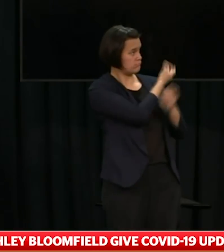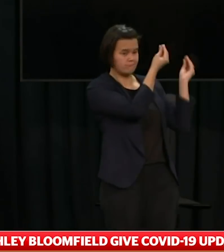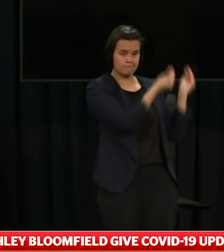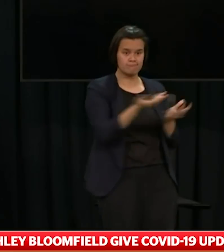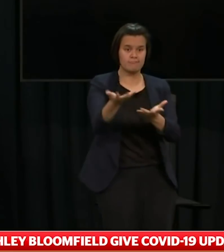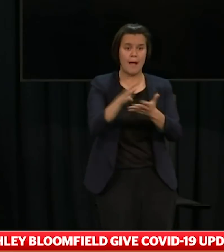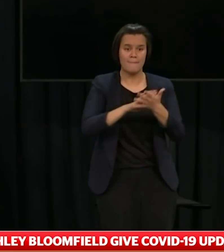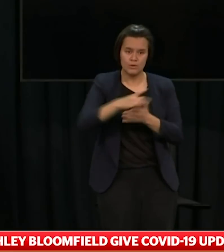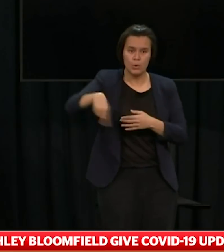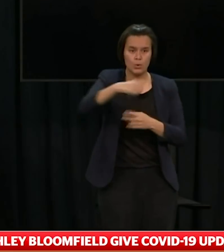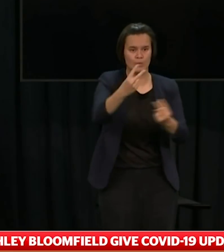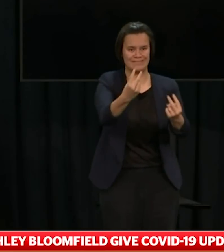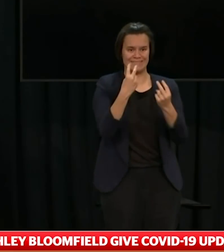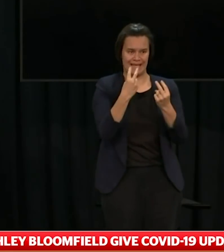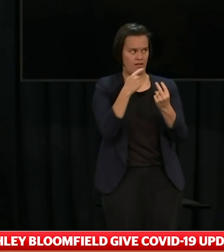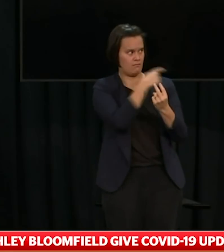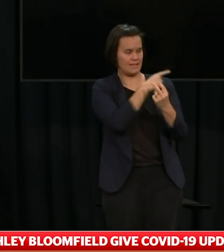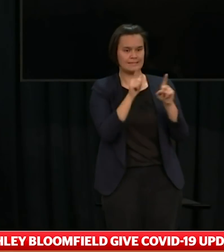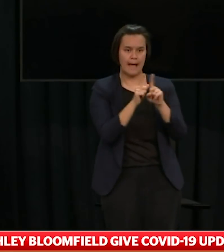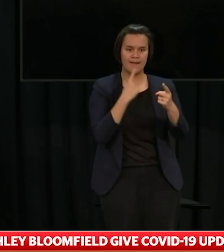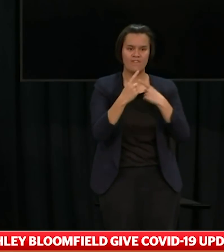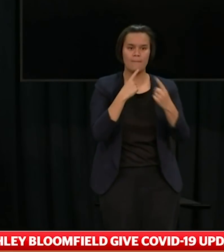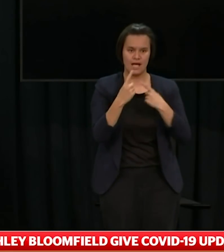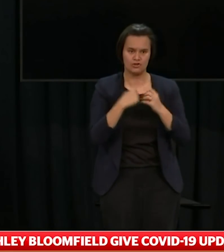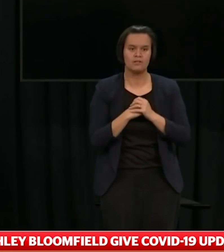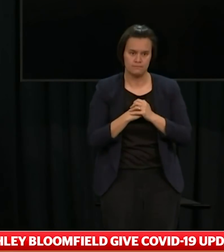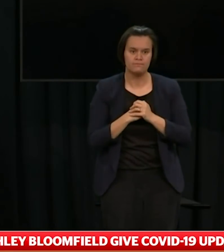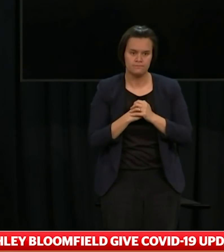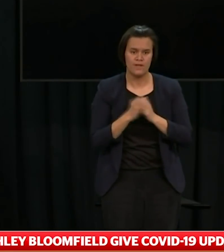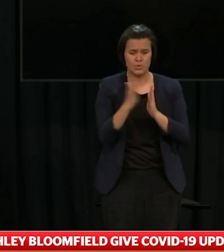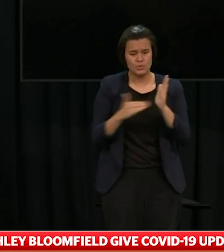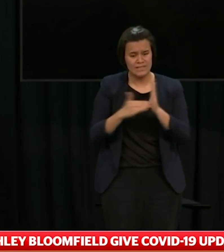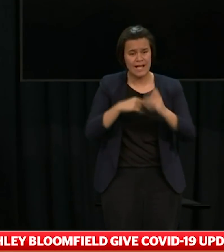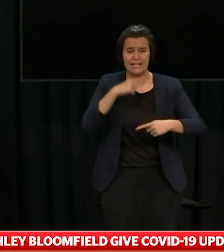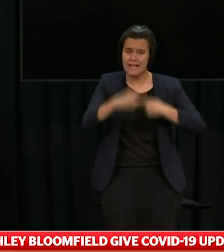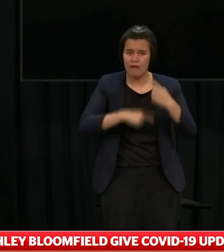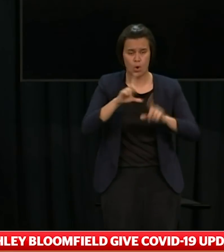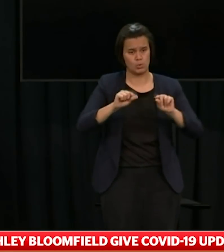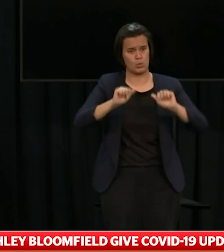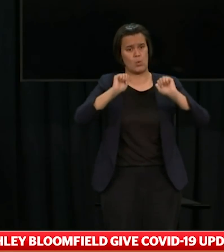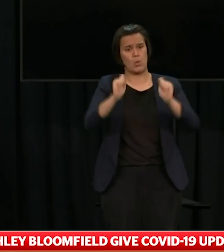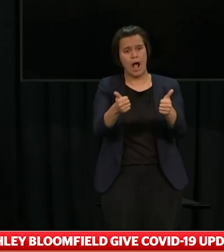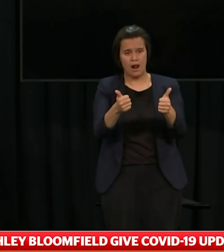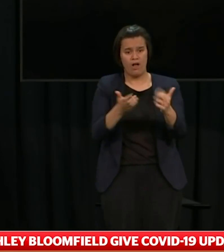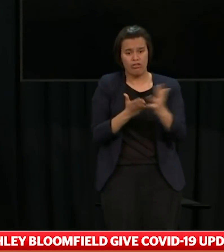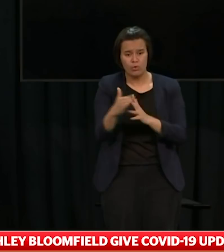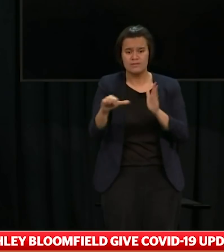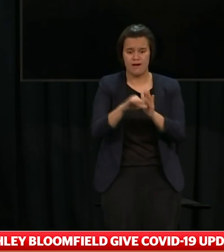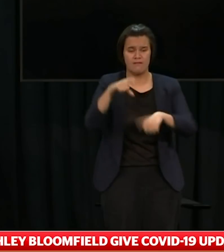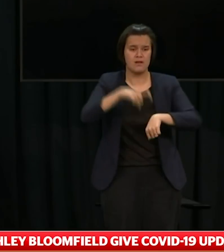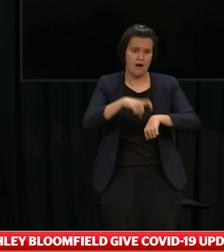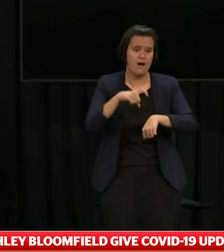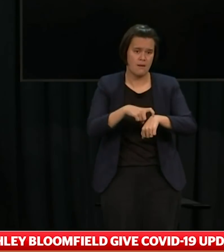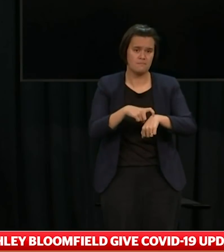same reassurance that for all of the change that we are going through, New Zealand continues to do really well in tough